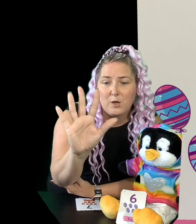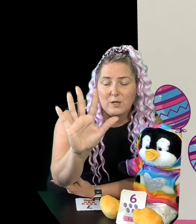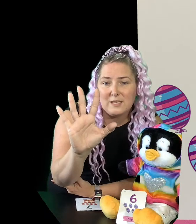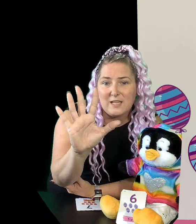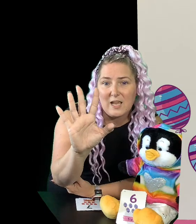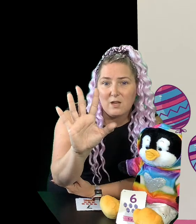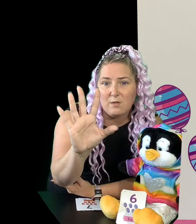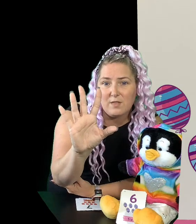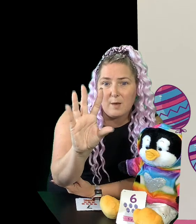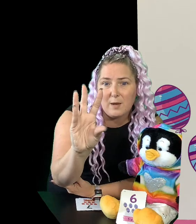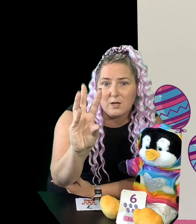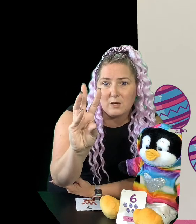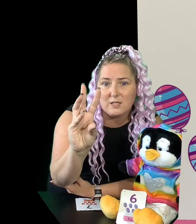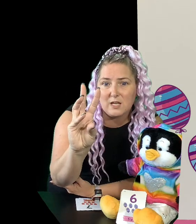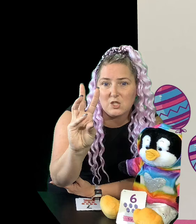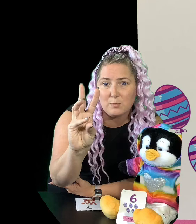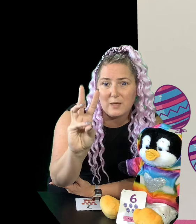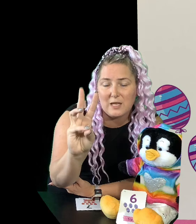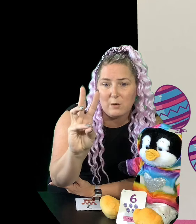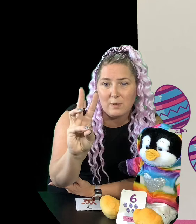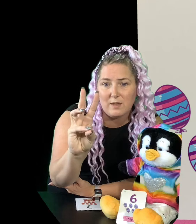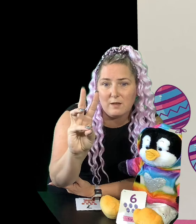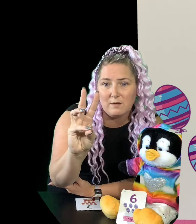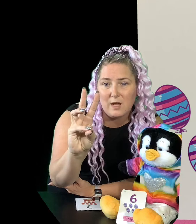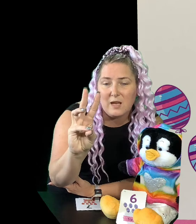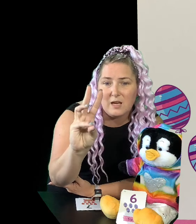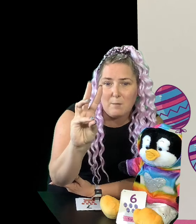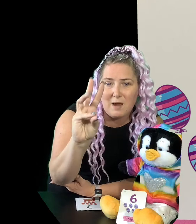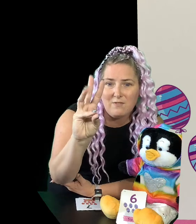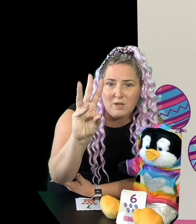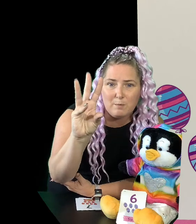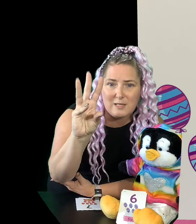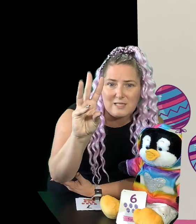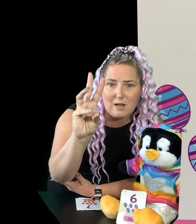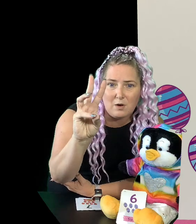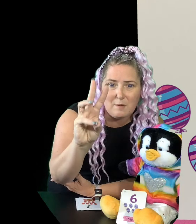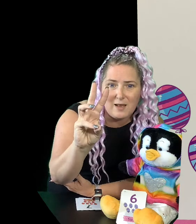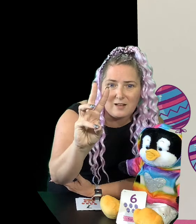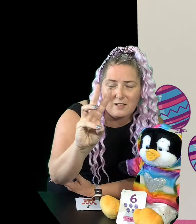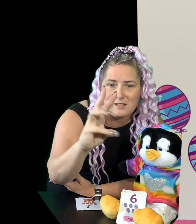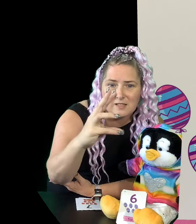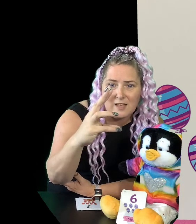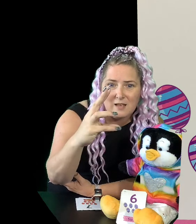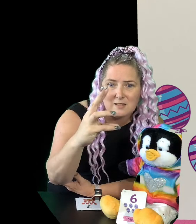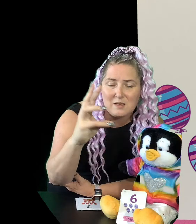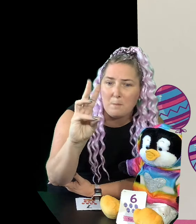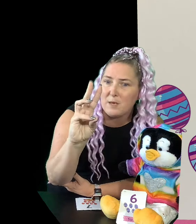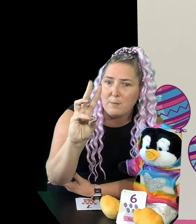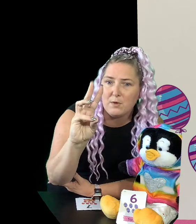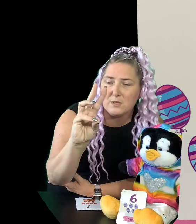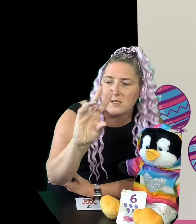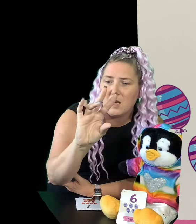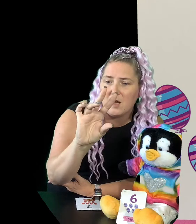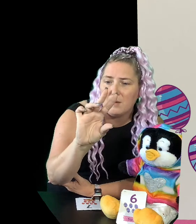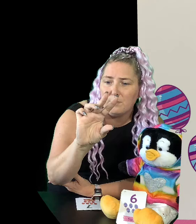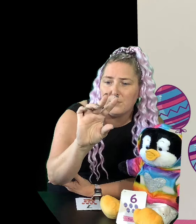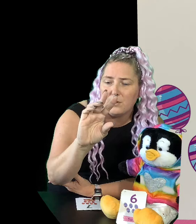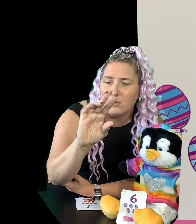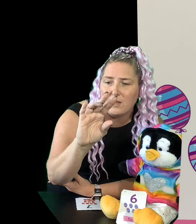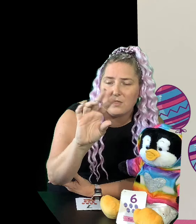going to take your thumb and you're going to touch your pinky with it. Now my finger bends down automatically. You see that? Some people's, the way that their